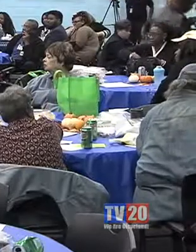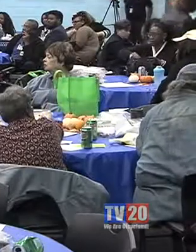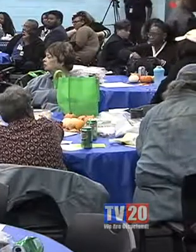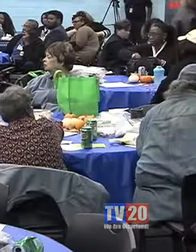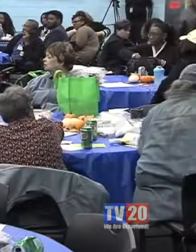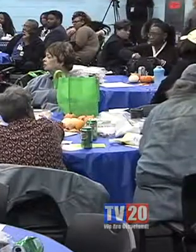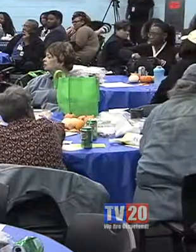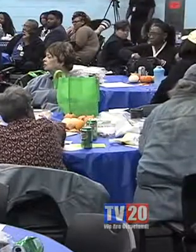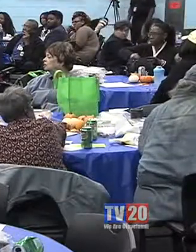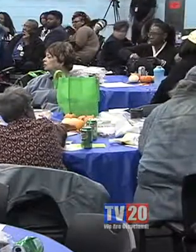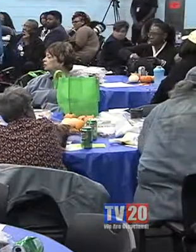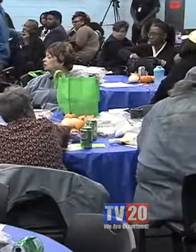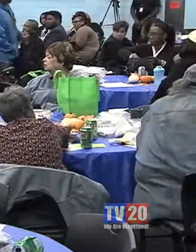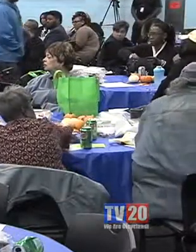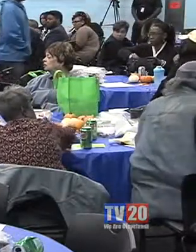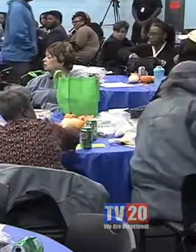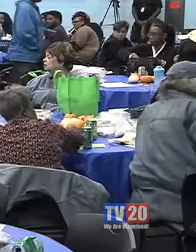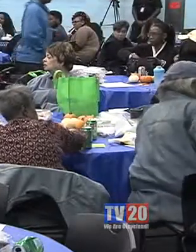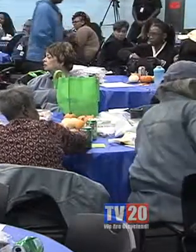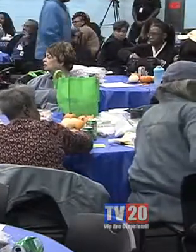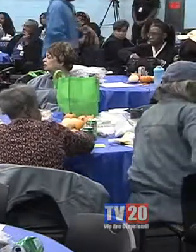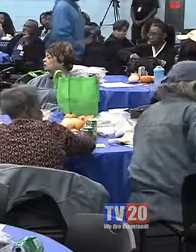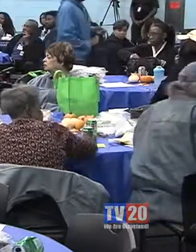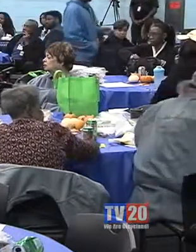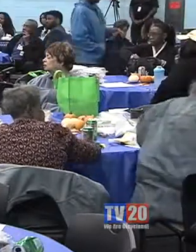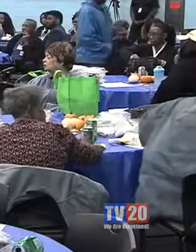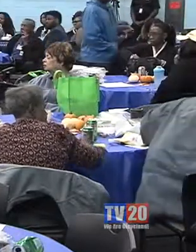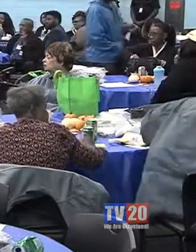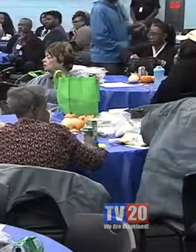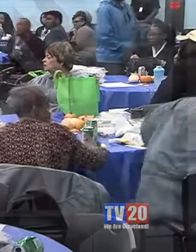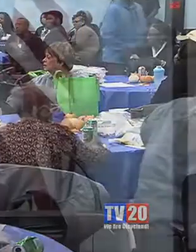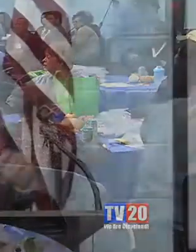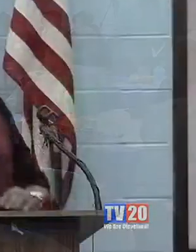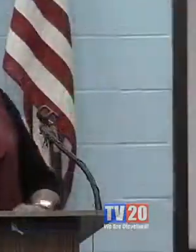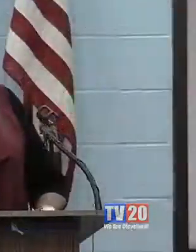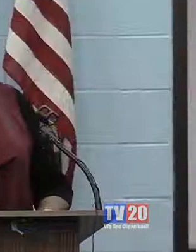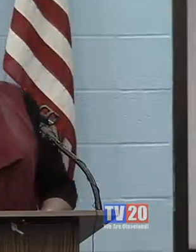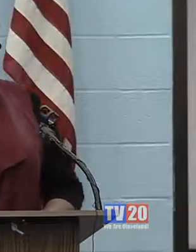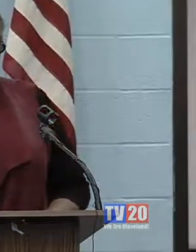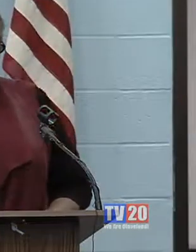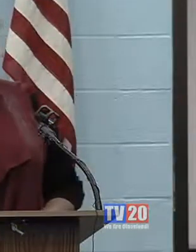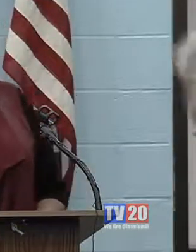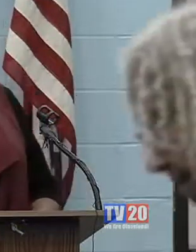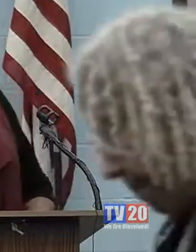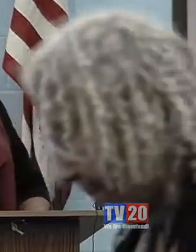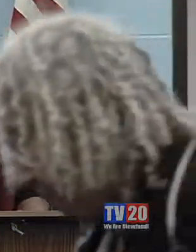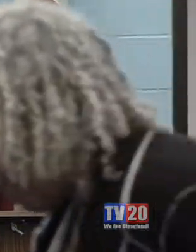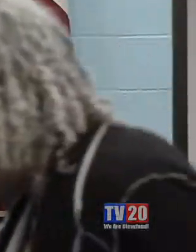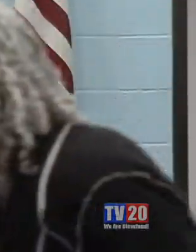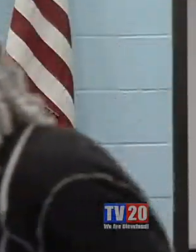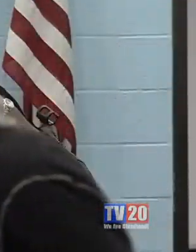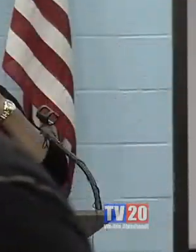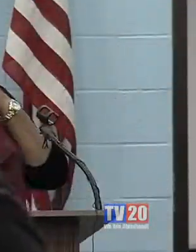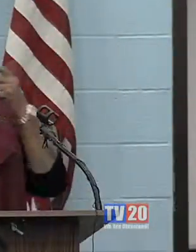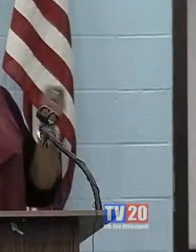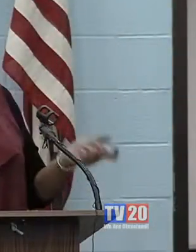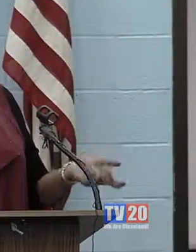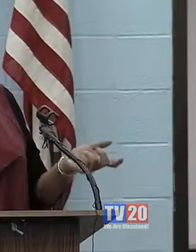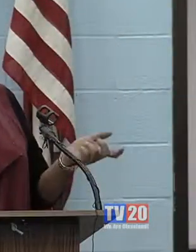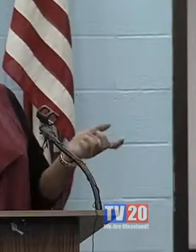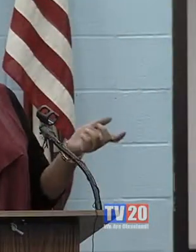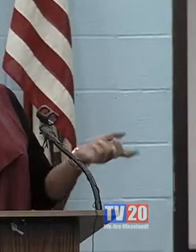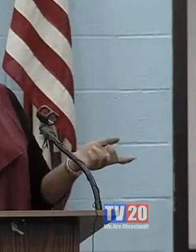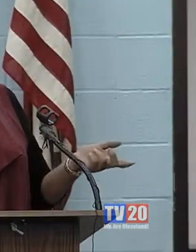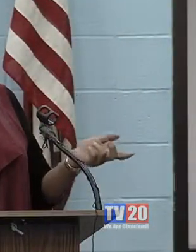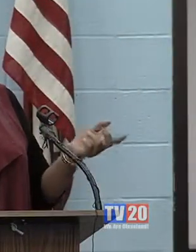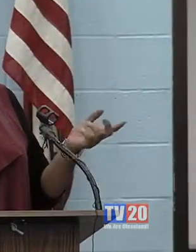be integrated into the curriculum. That's very important. So I wanted to say that. Also, Larry, I wanted to